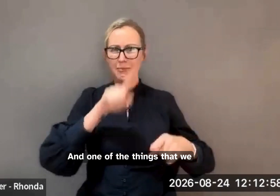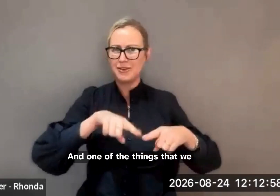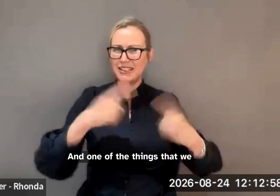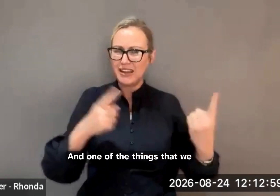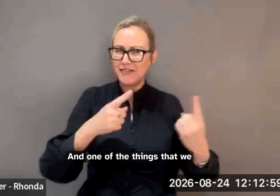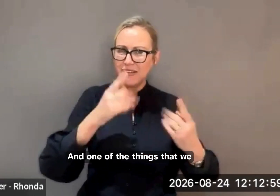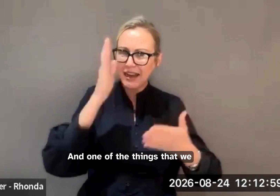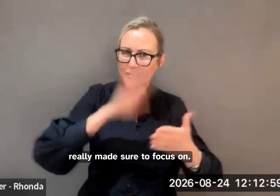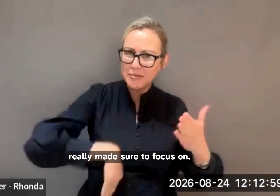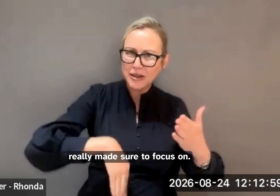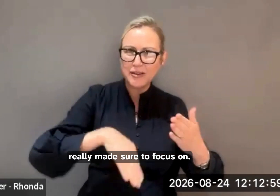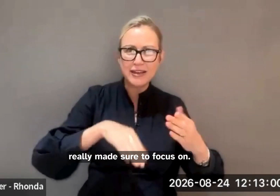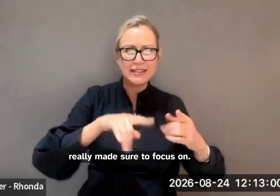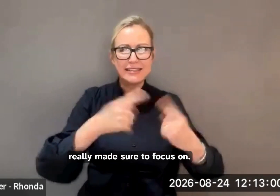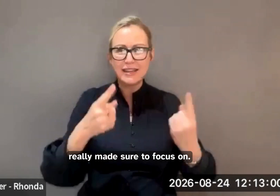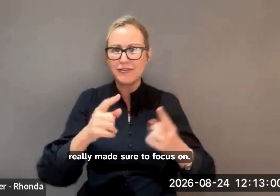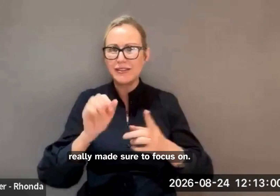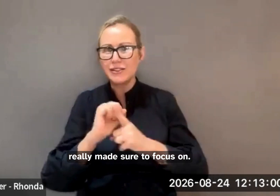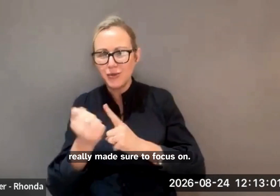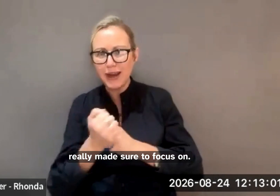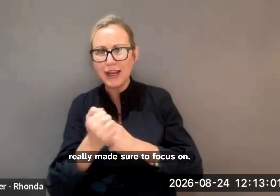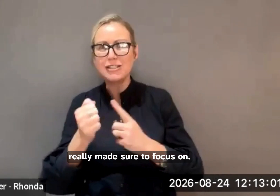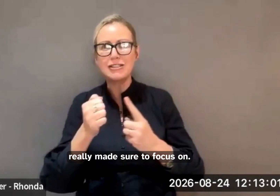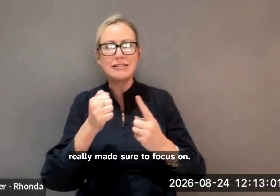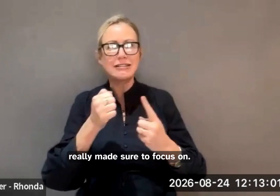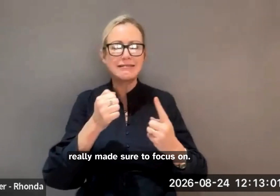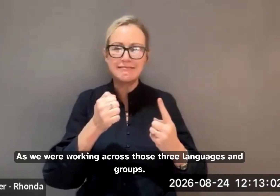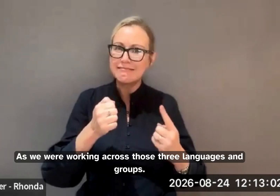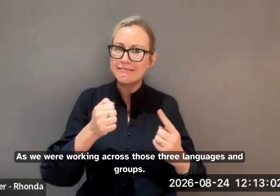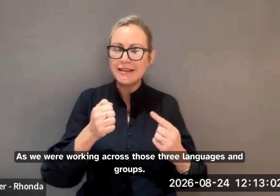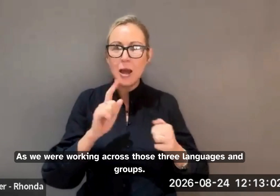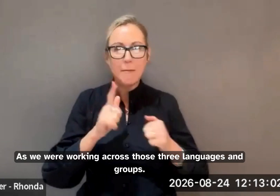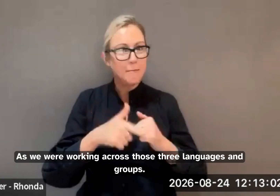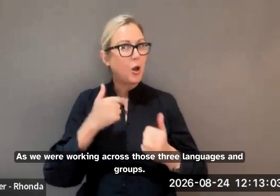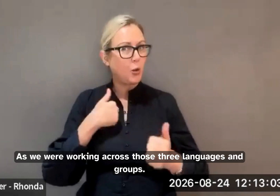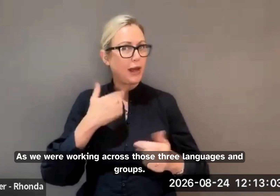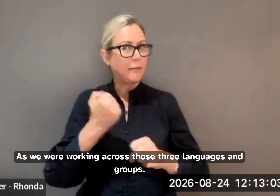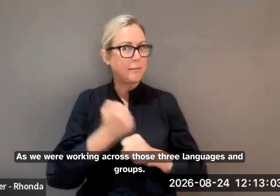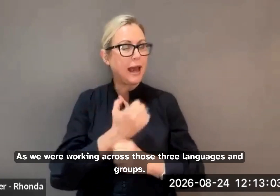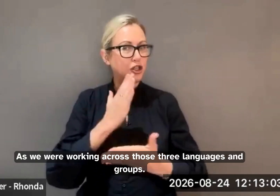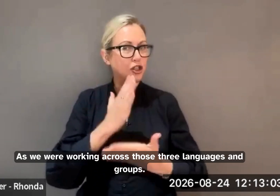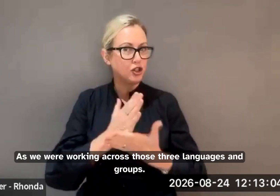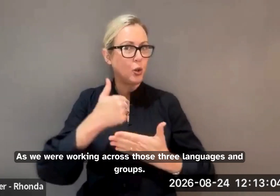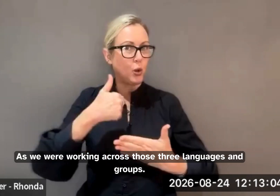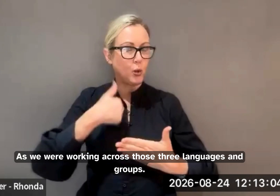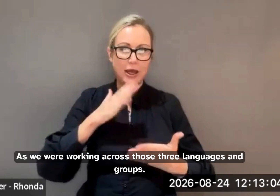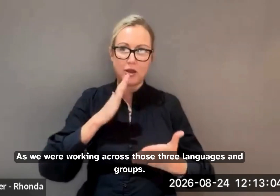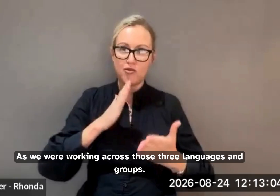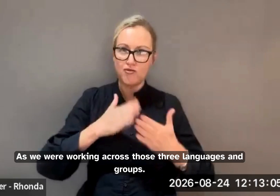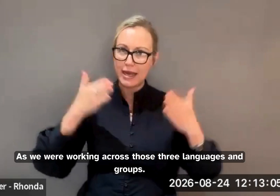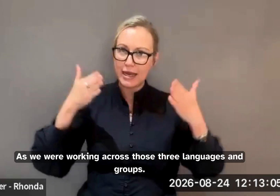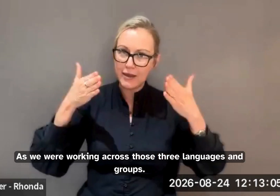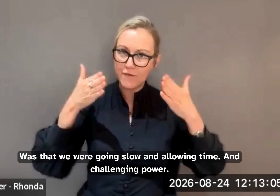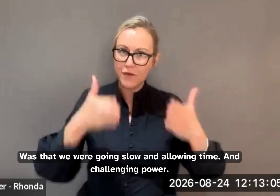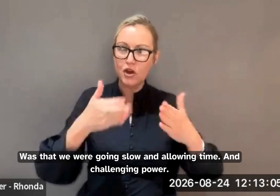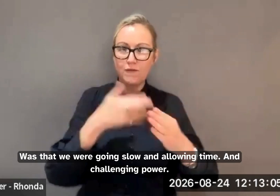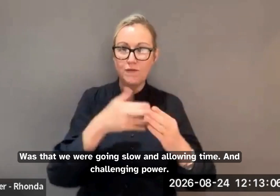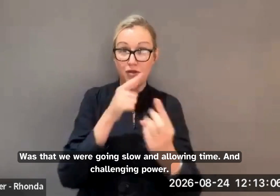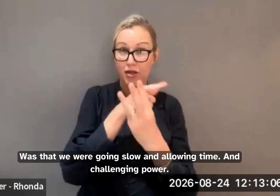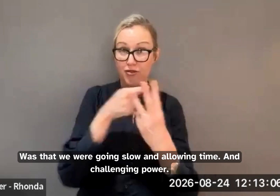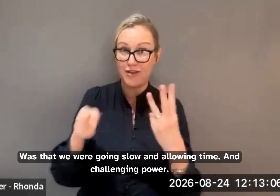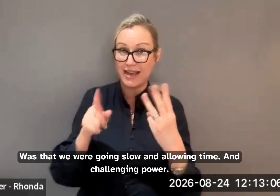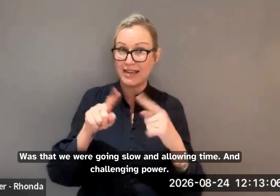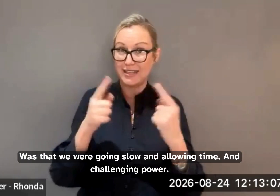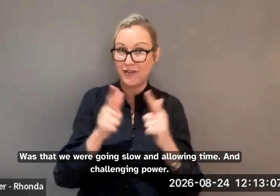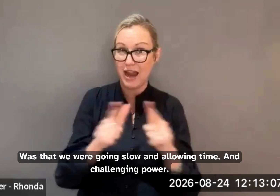that we really made sure to focus on as we were working across those 3 languages and groups